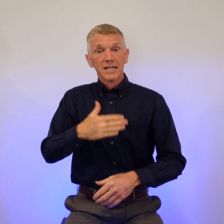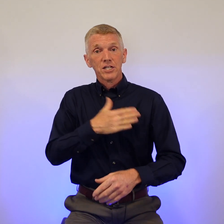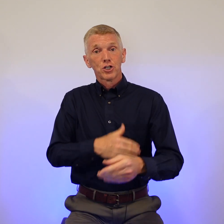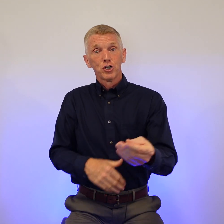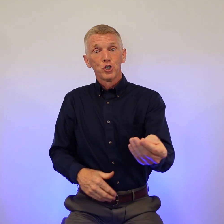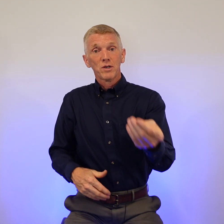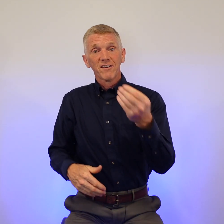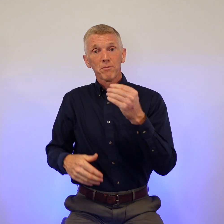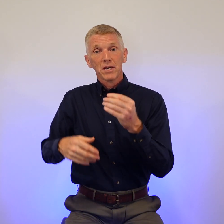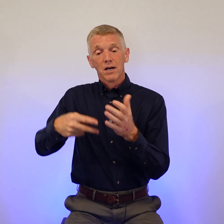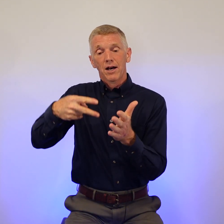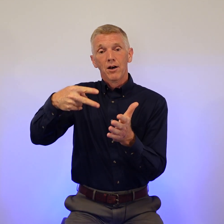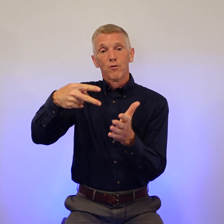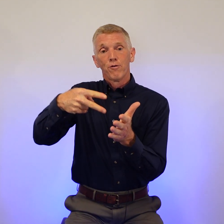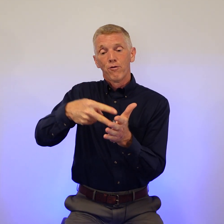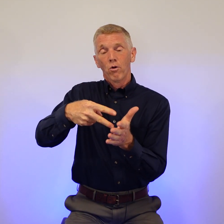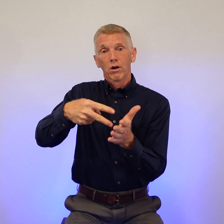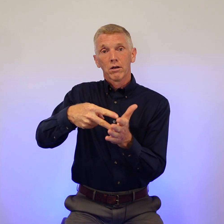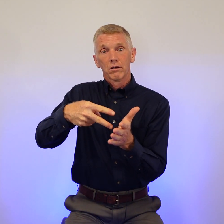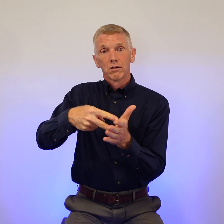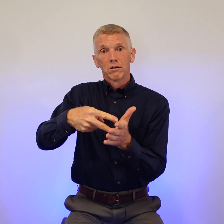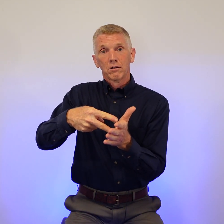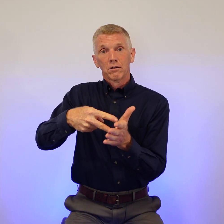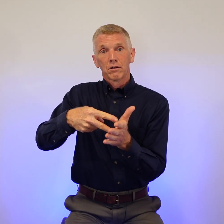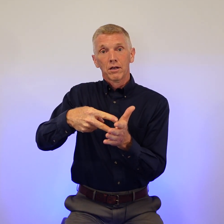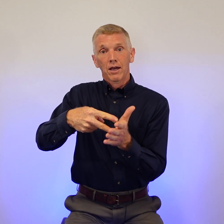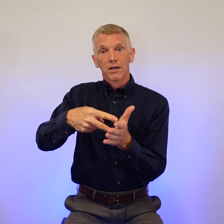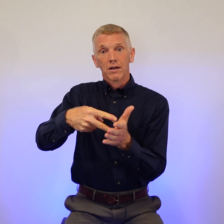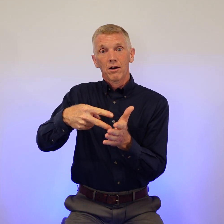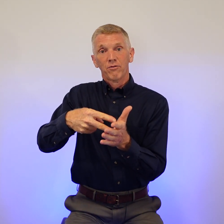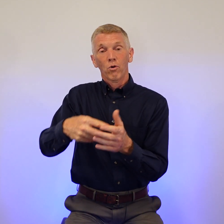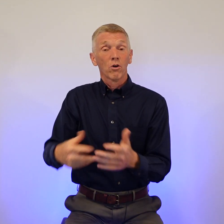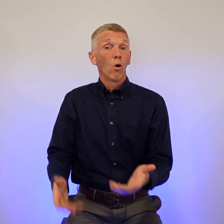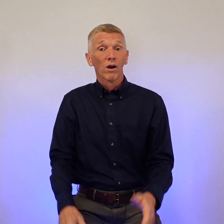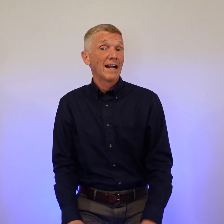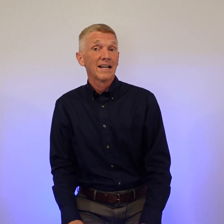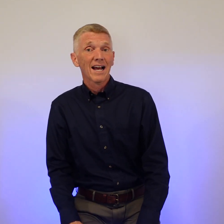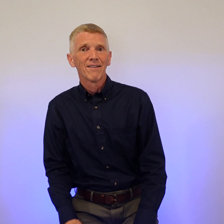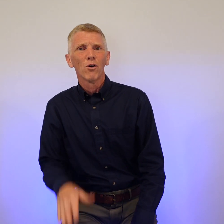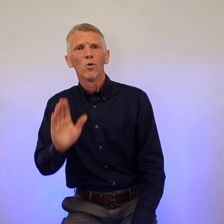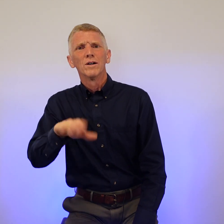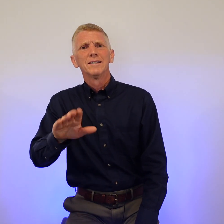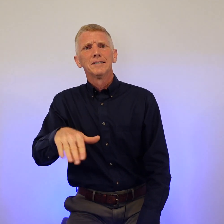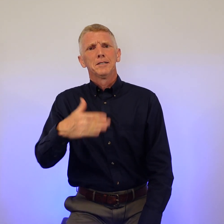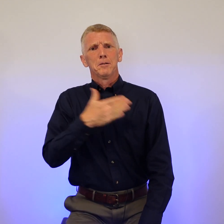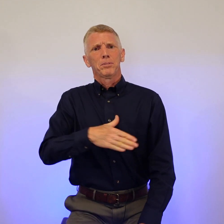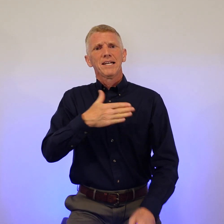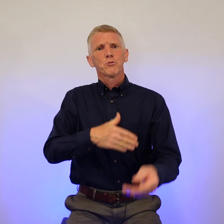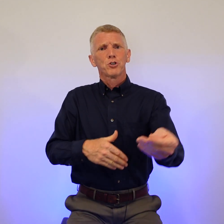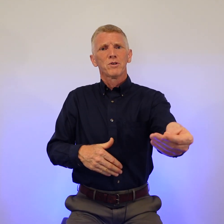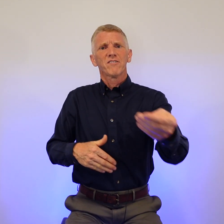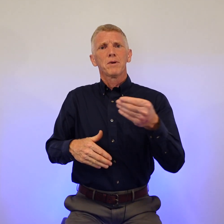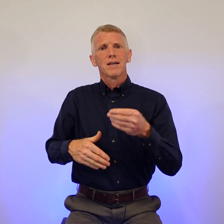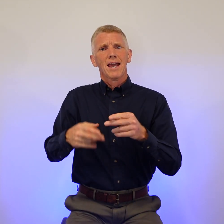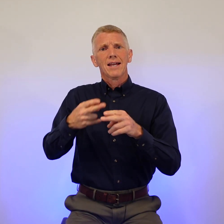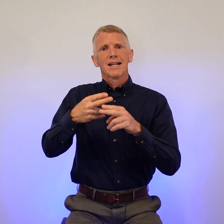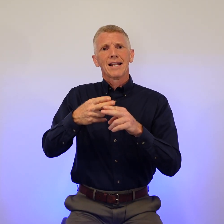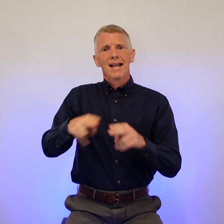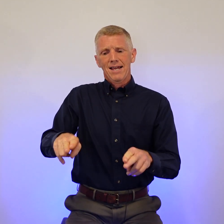Please, could you give me a fork? Okay, a fork. Or I need a knife. Oh, please would you give me a